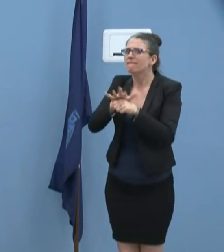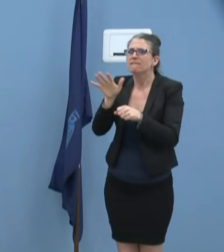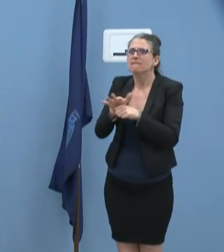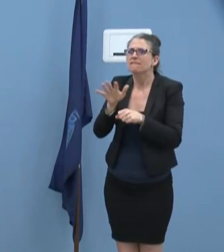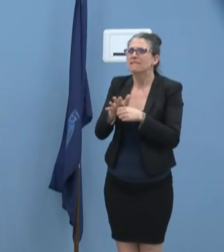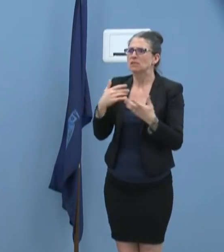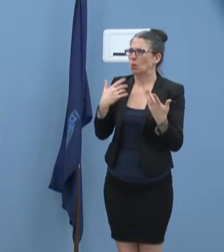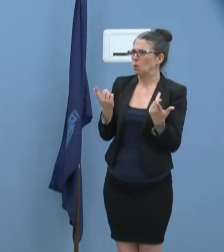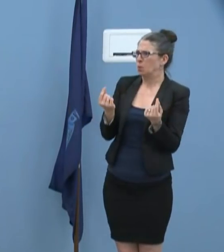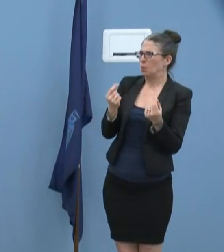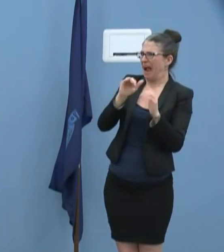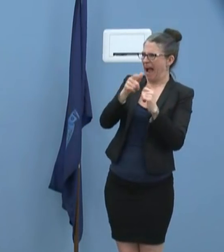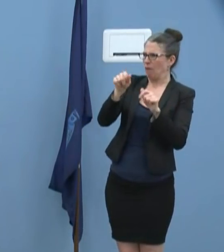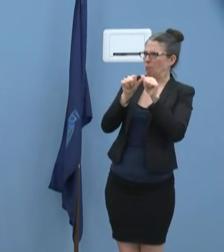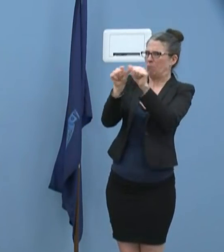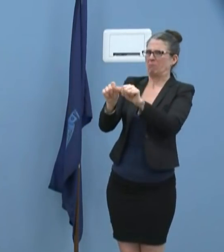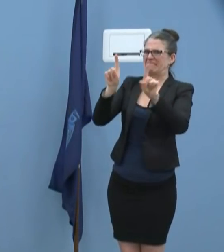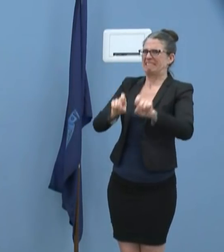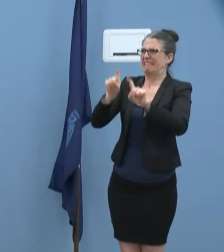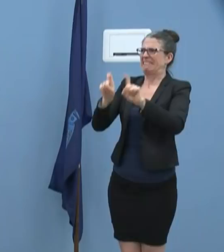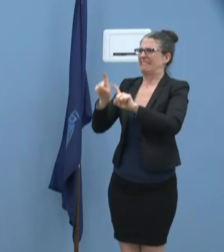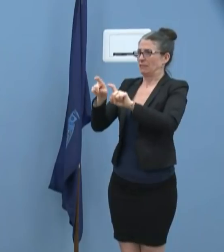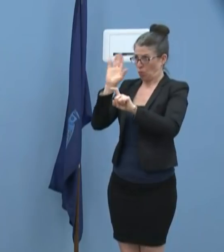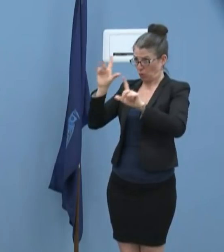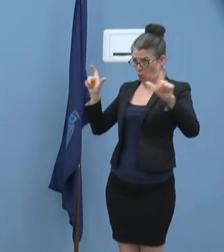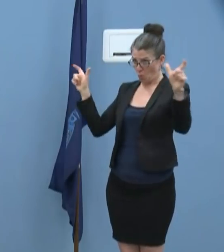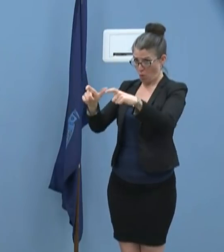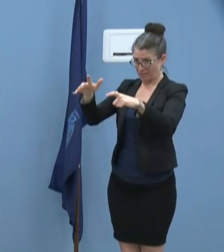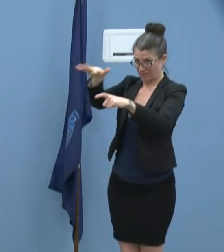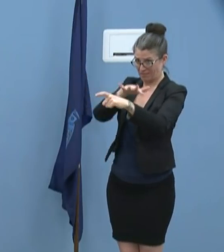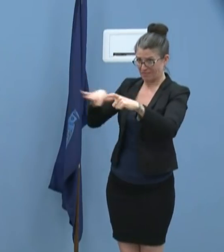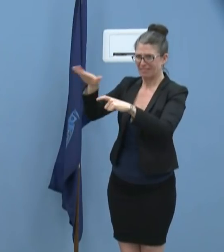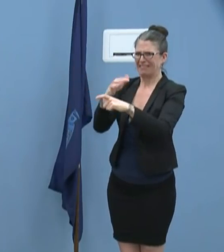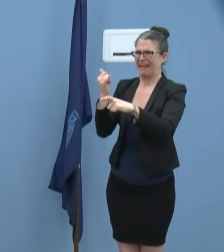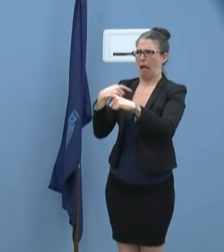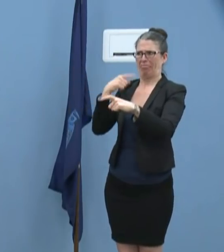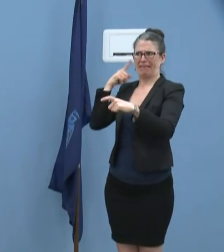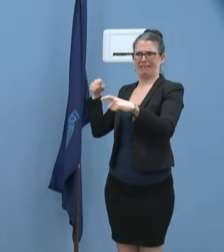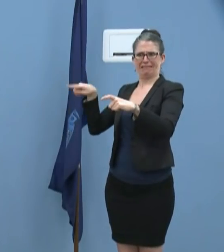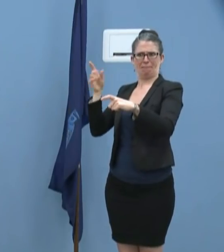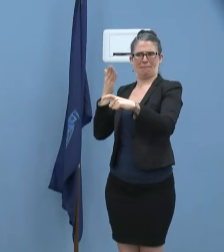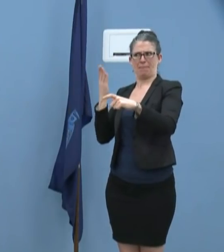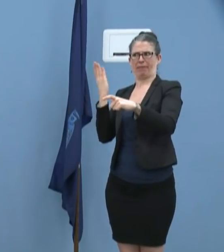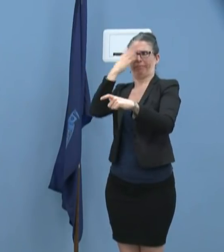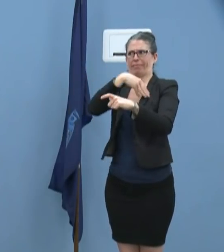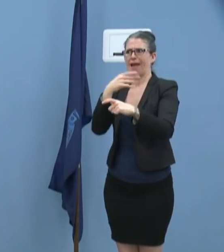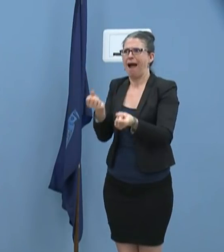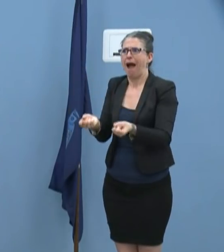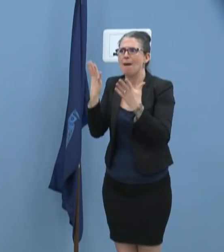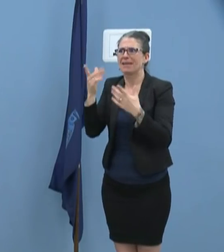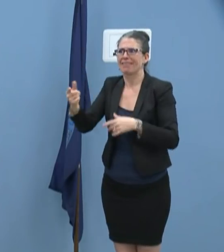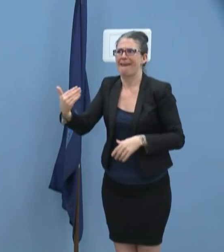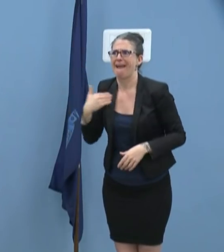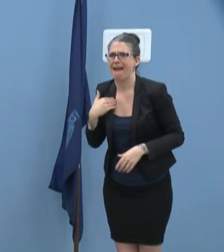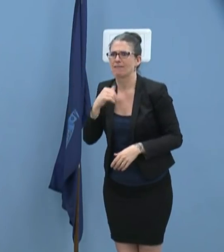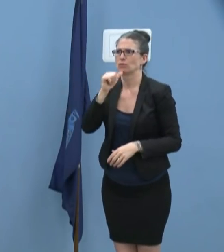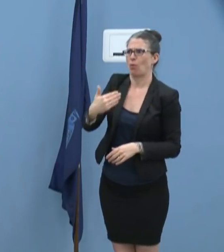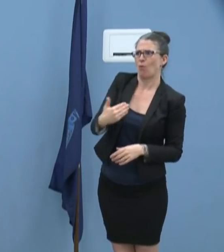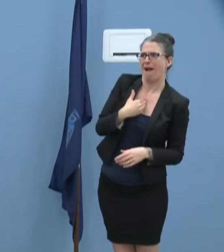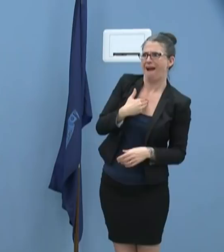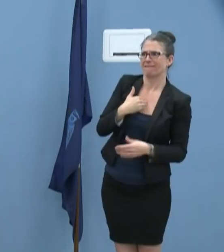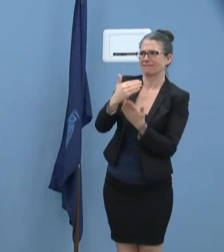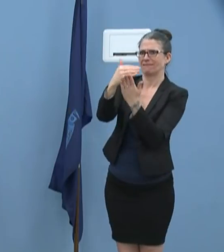at home. And there's a concern that those people are being lost within the community. This is a Cumberland County case where you're already seeing communities spread.